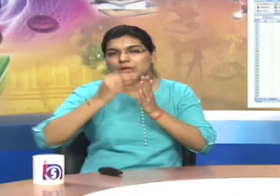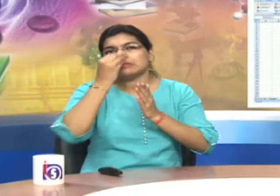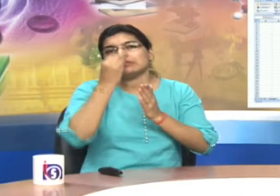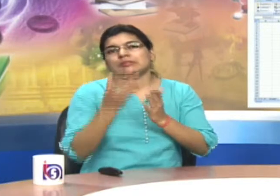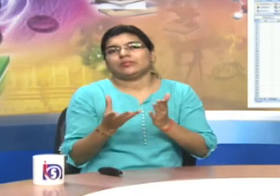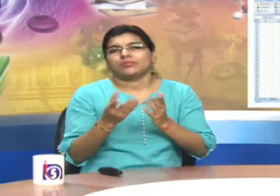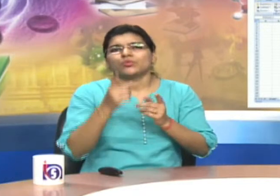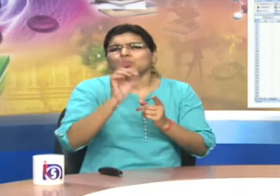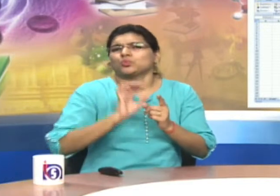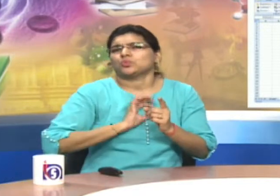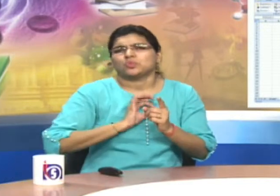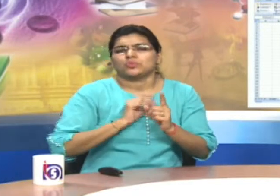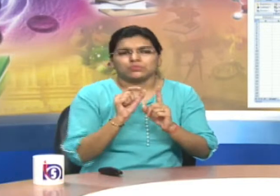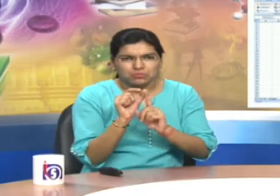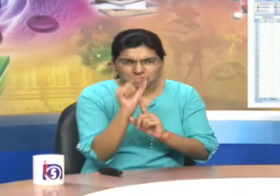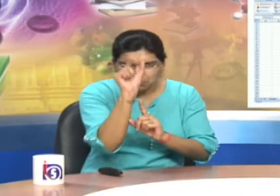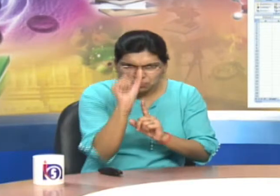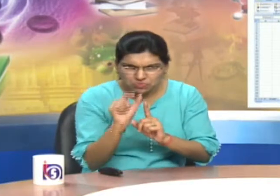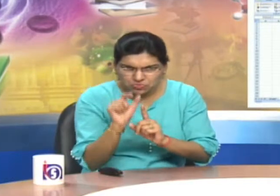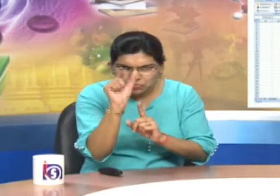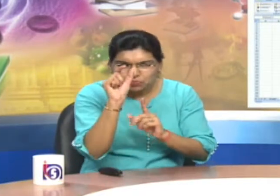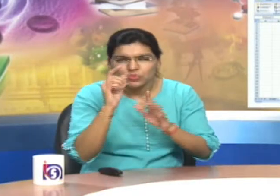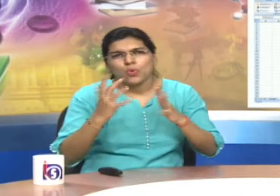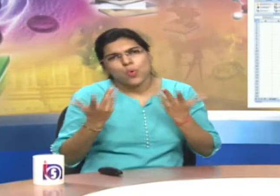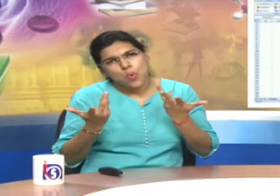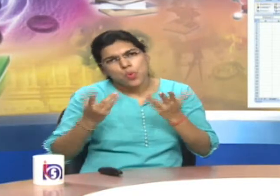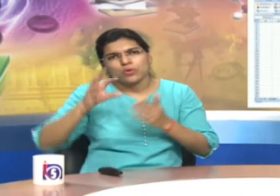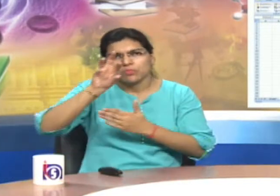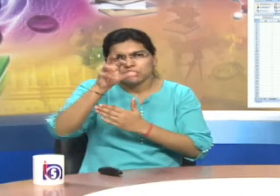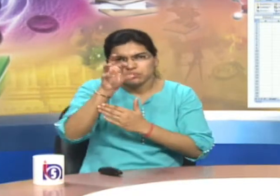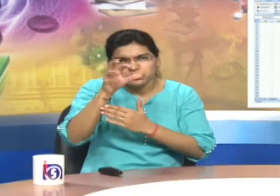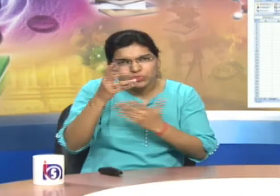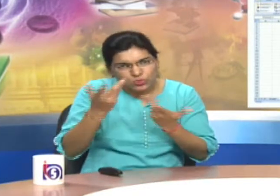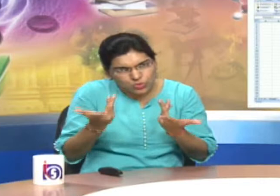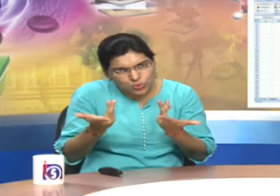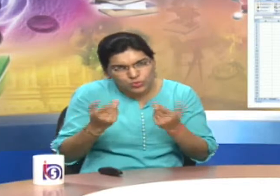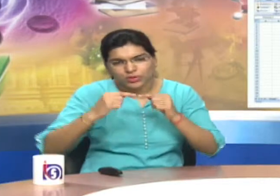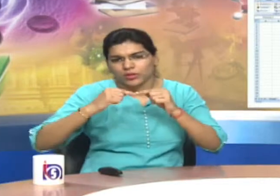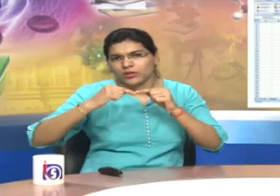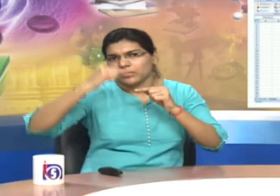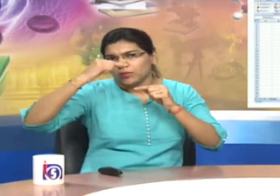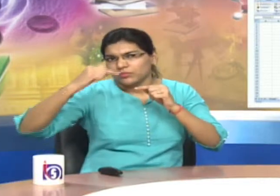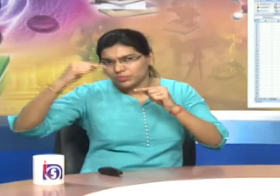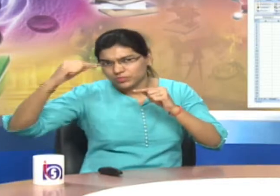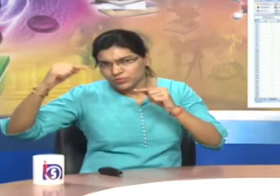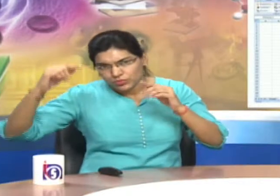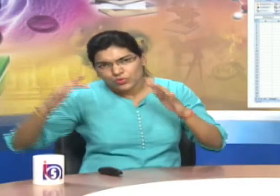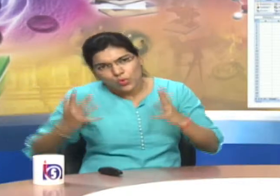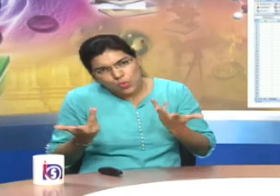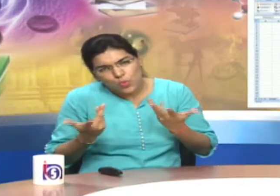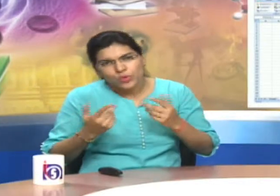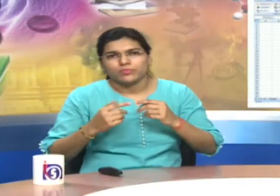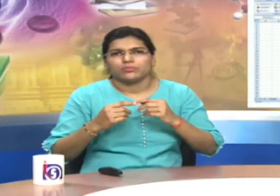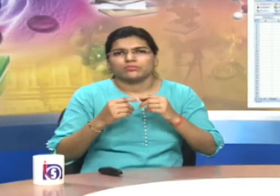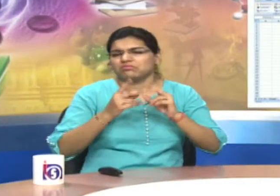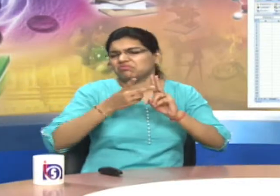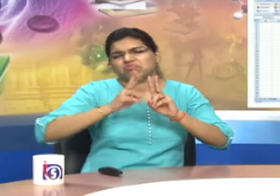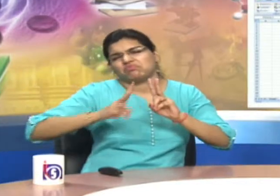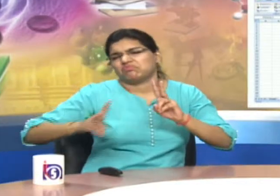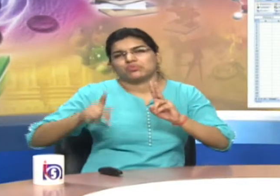or minimum. So with the help of any chart, column chart or row chart or pie chart or line graph, any kind